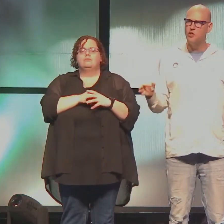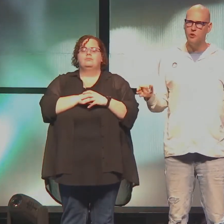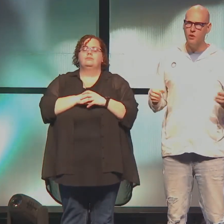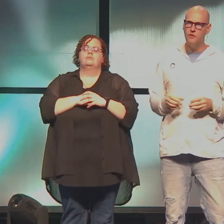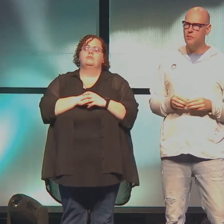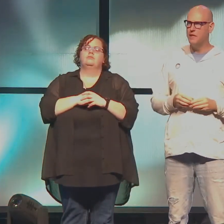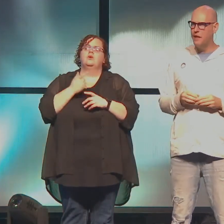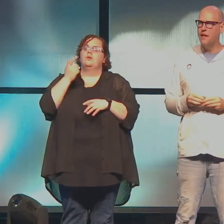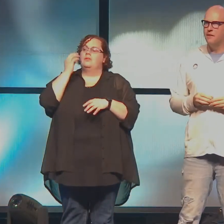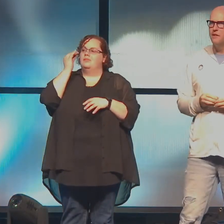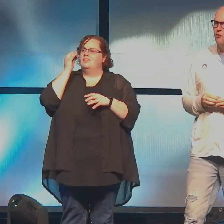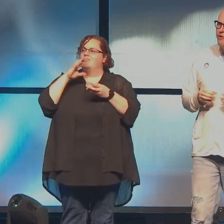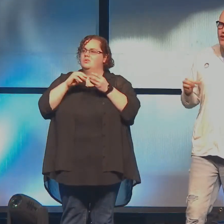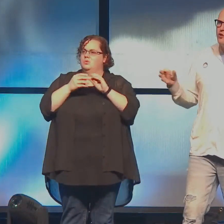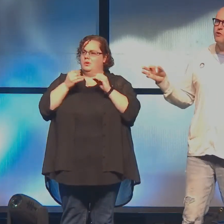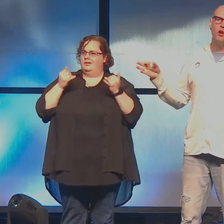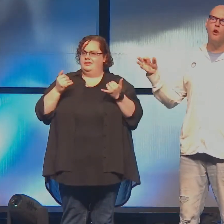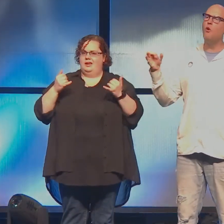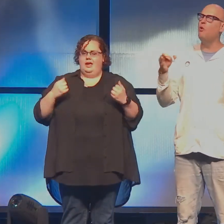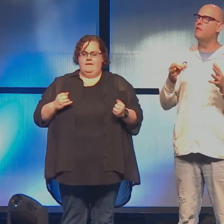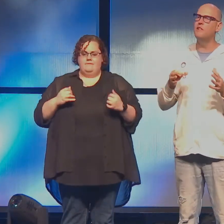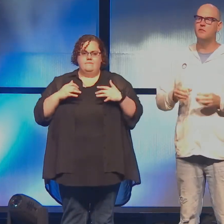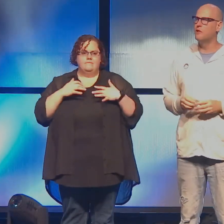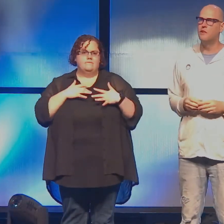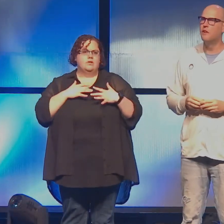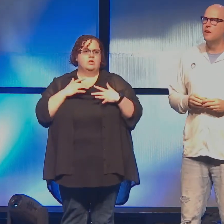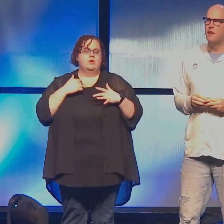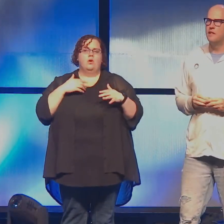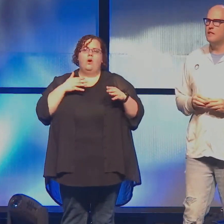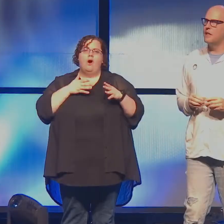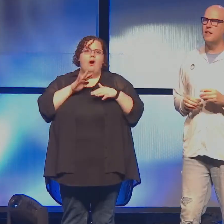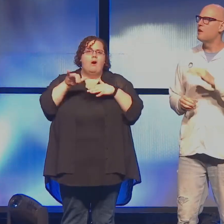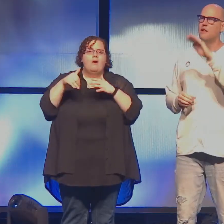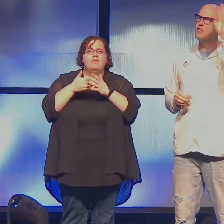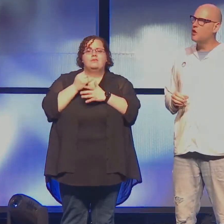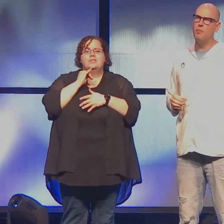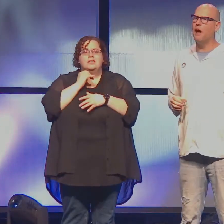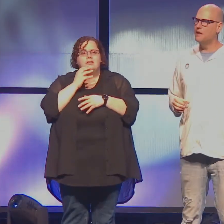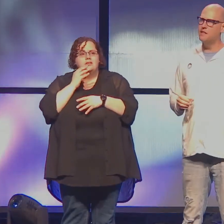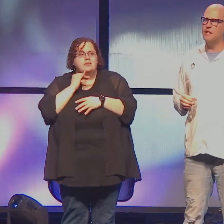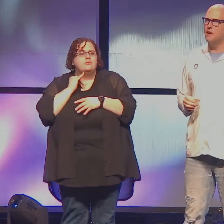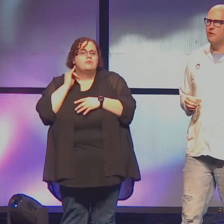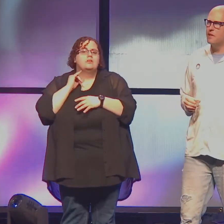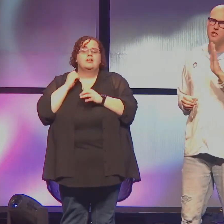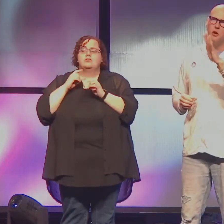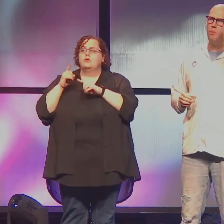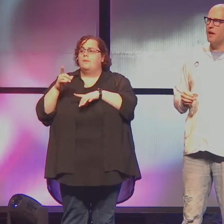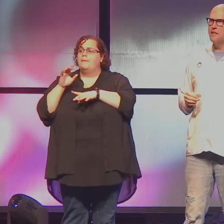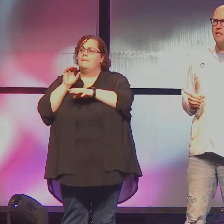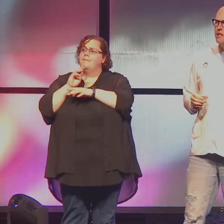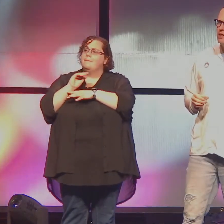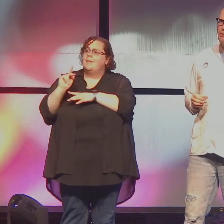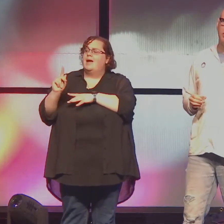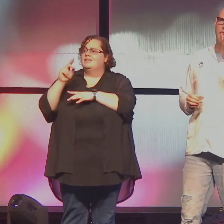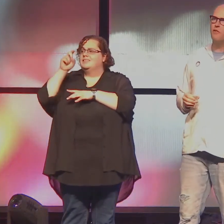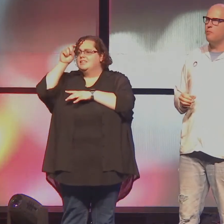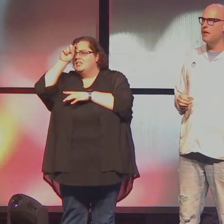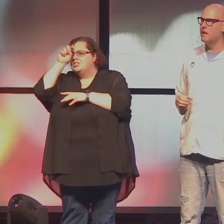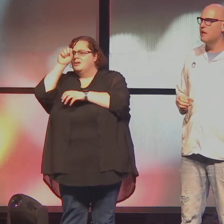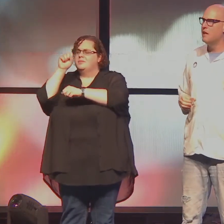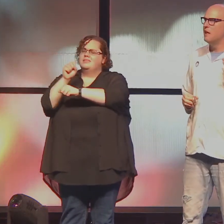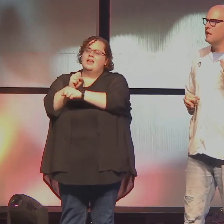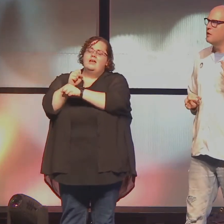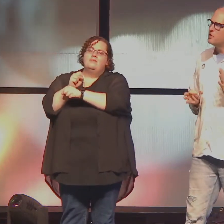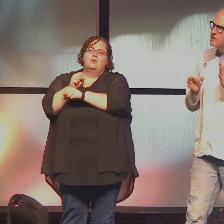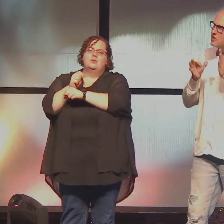about this story from today. Fear drew the whole of Israel to say, let's go back to slavery. Let's go back to Egypt. We'll never make